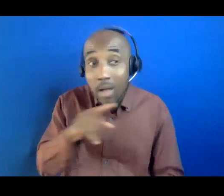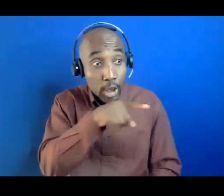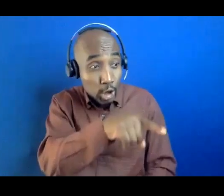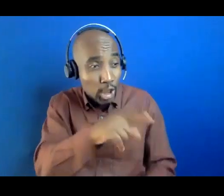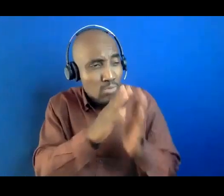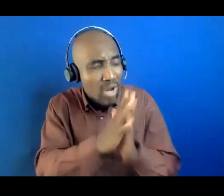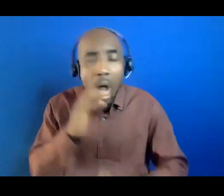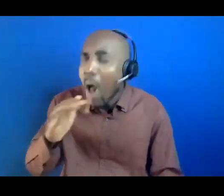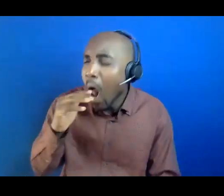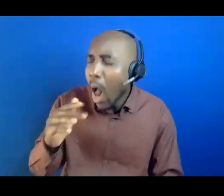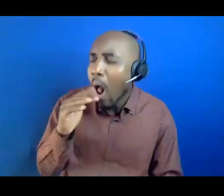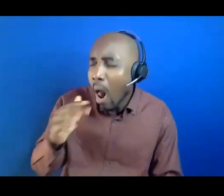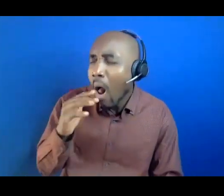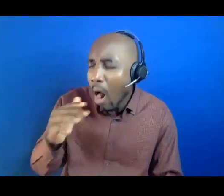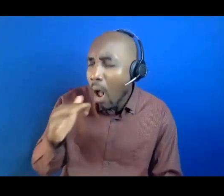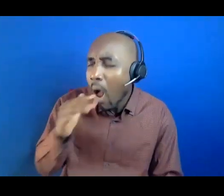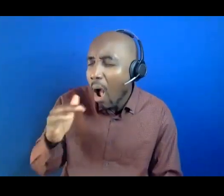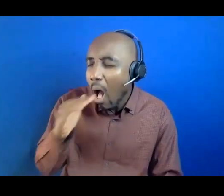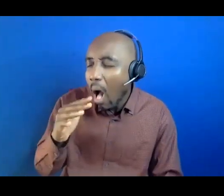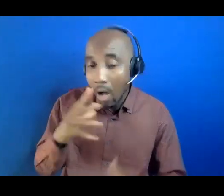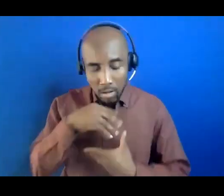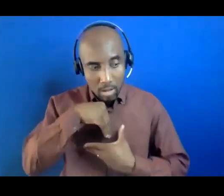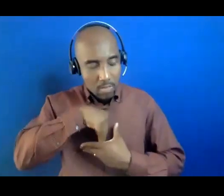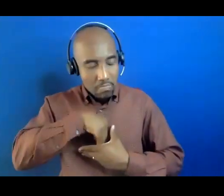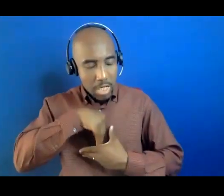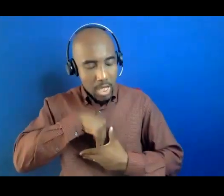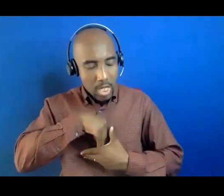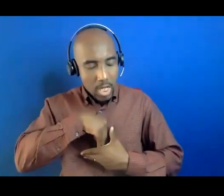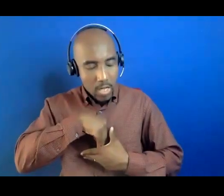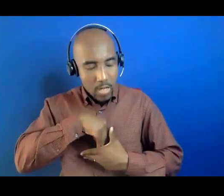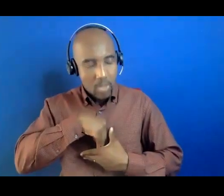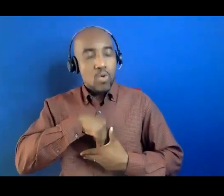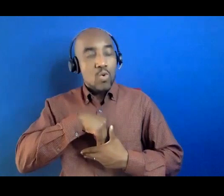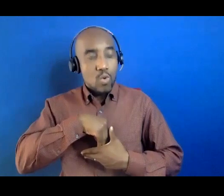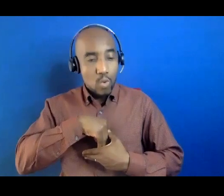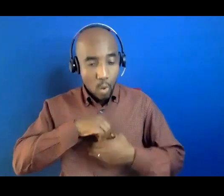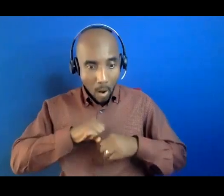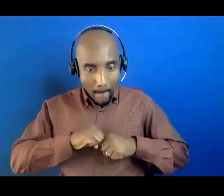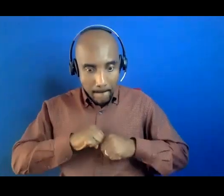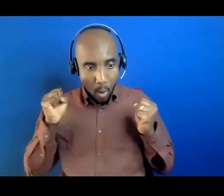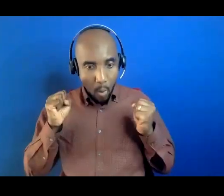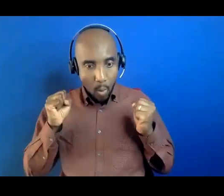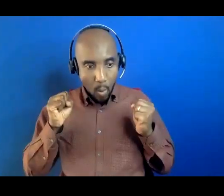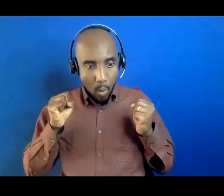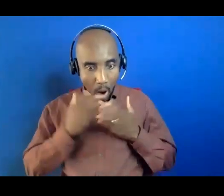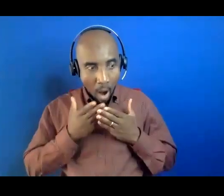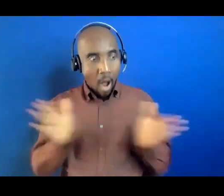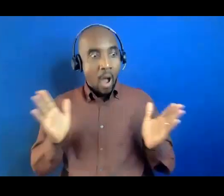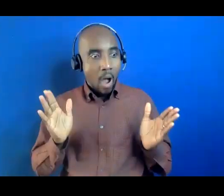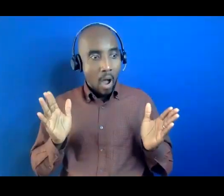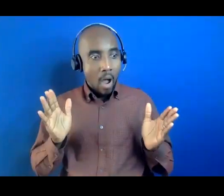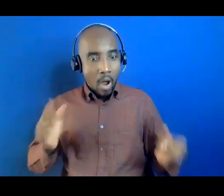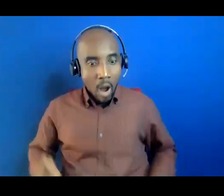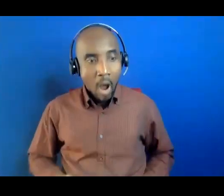tongues, something in me just broke. And I started to feel wave after wave after wave of